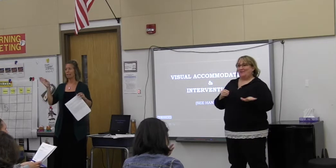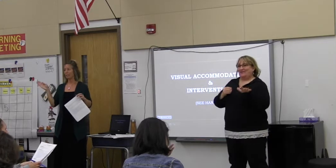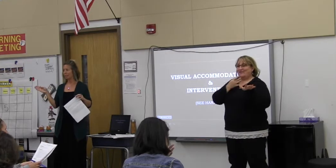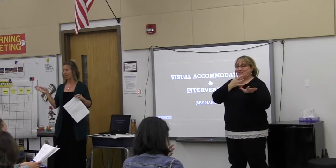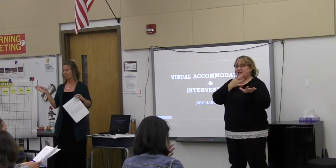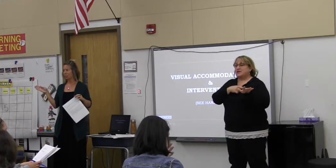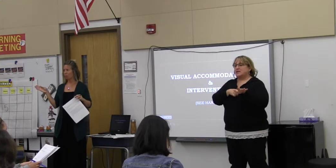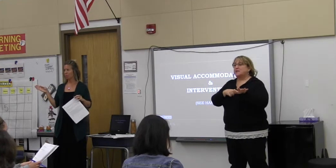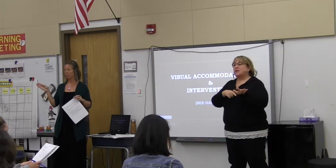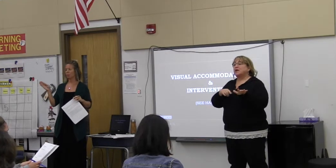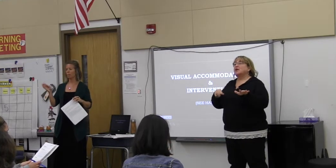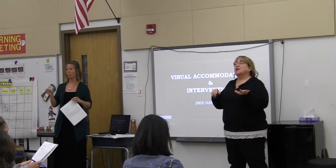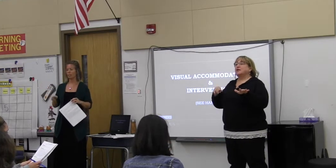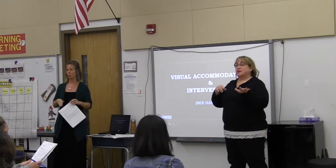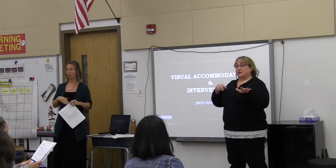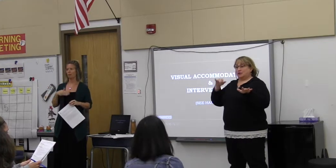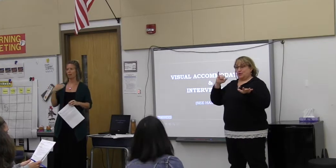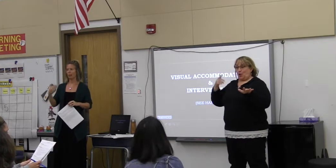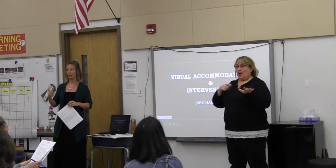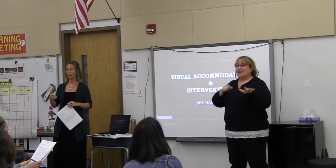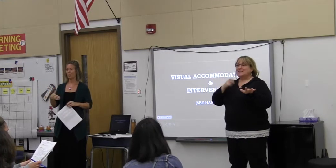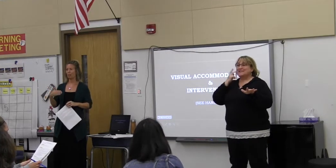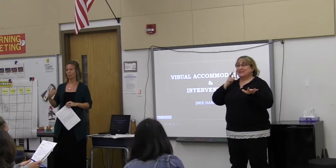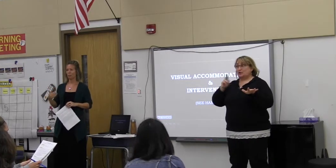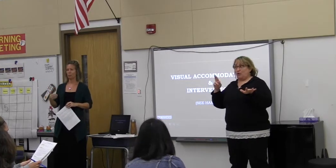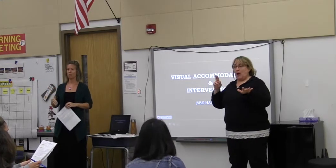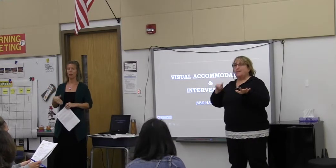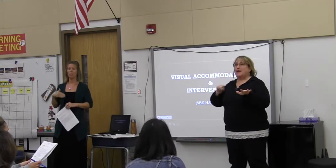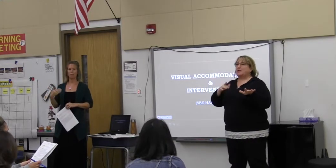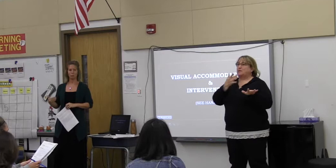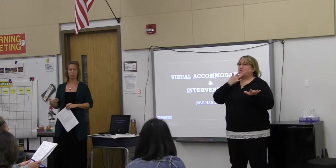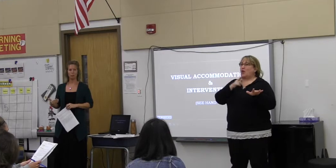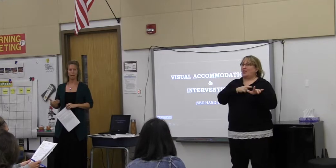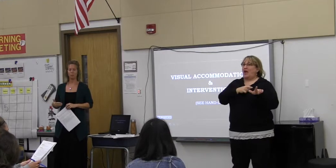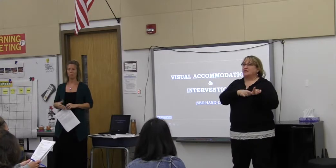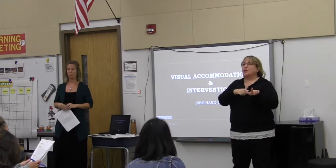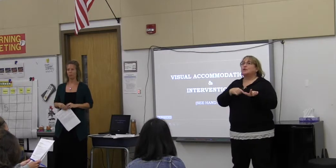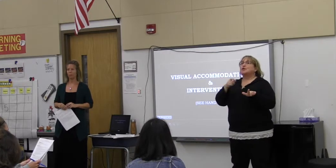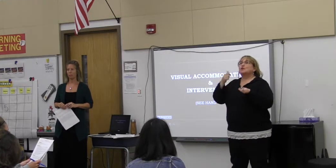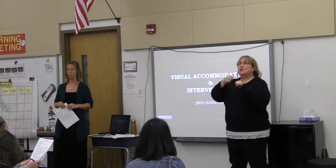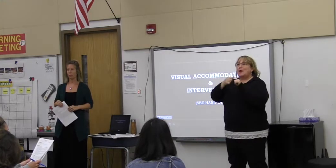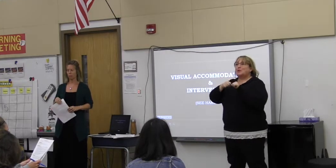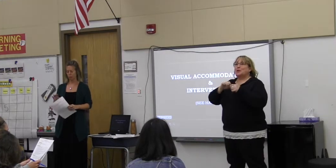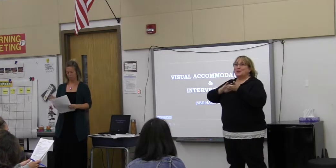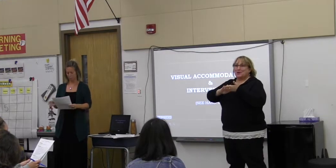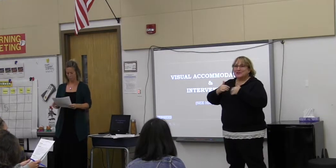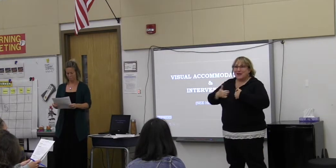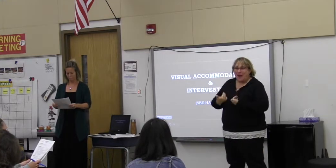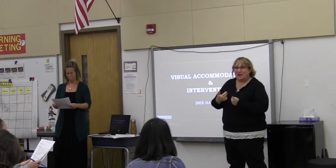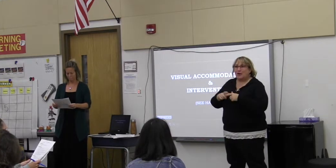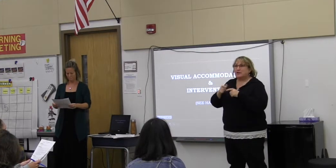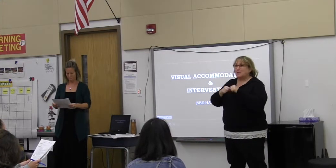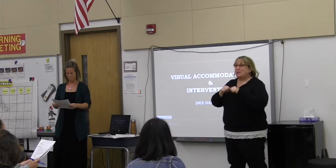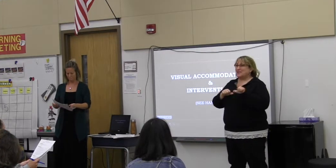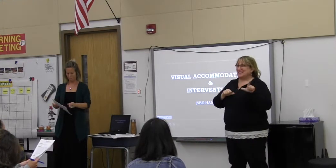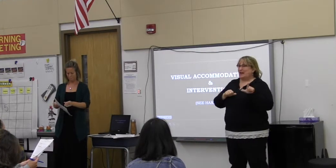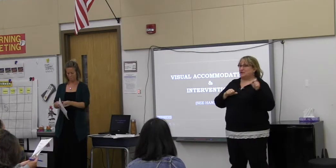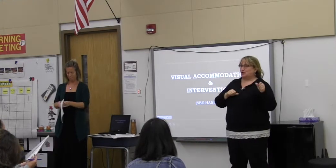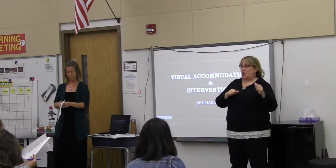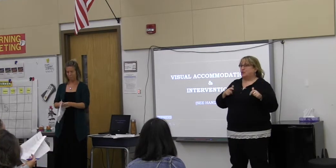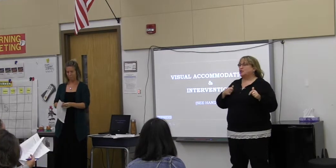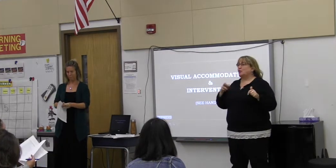Johan, he can see in his right, so on days where he's tired or not feeling well, that's where you're going to have to remember this a little bit more.